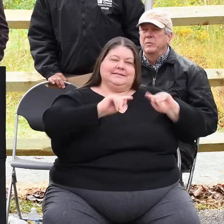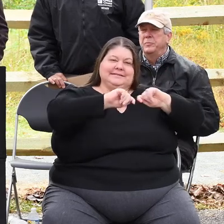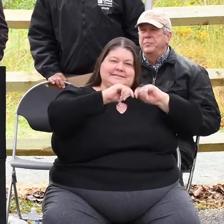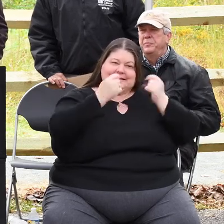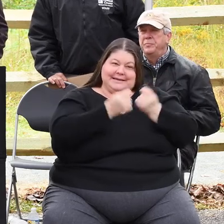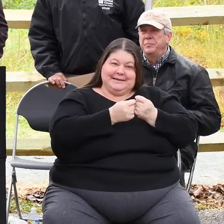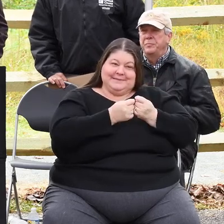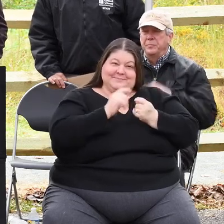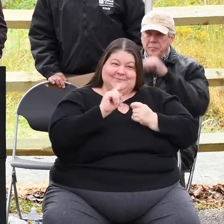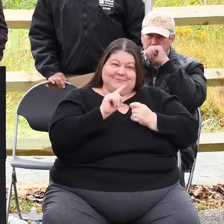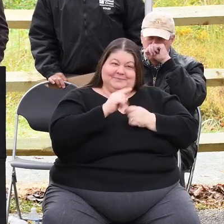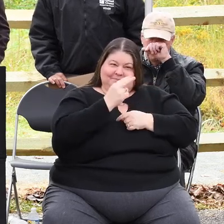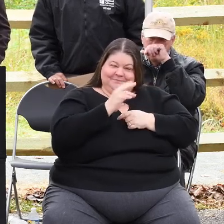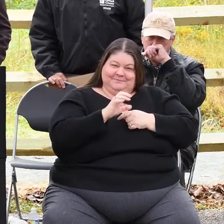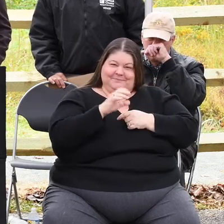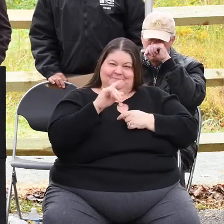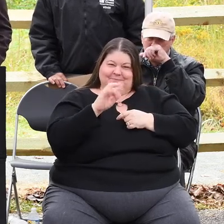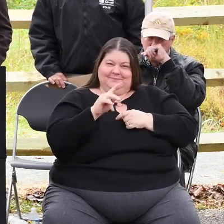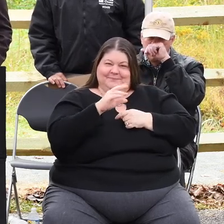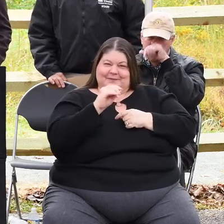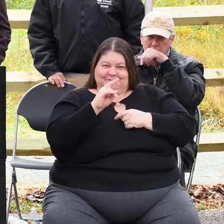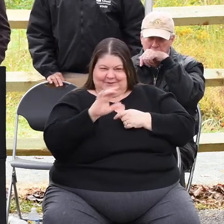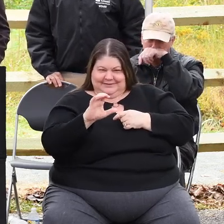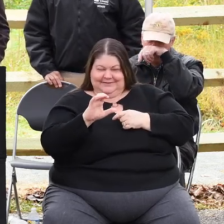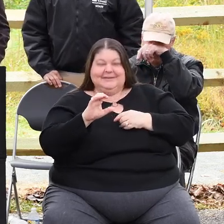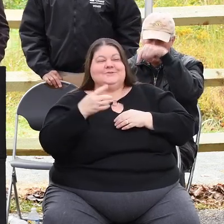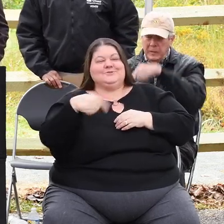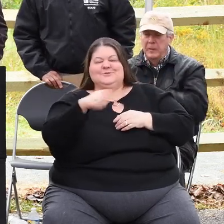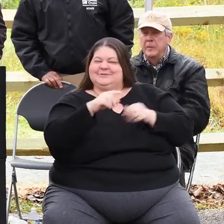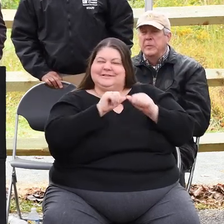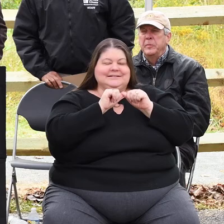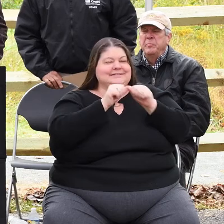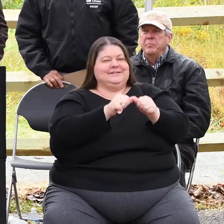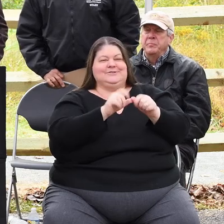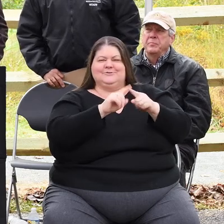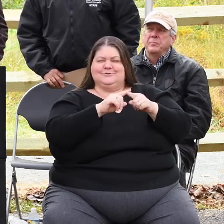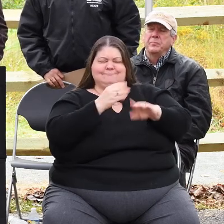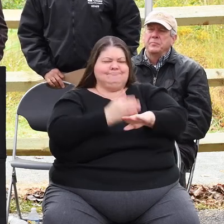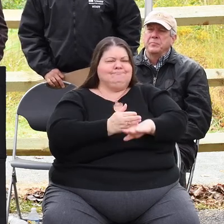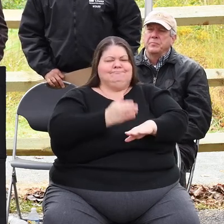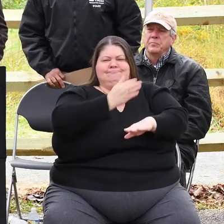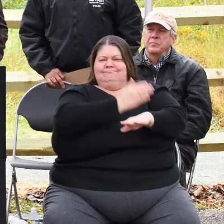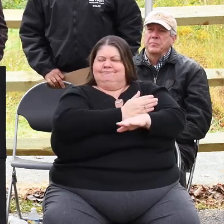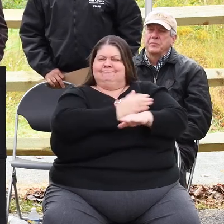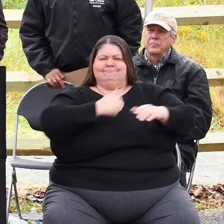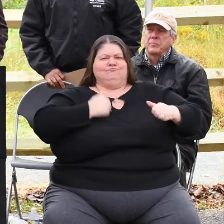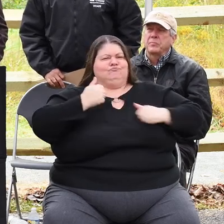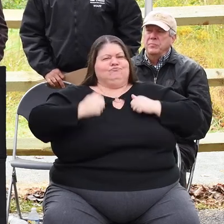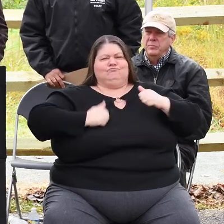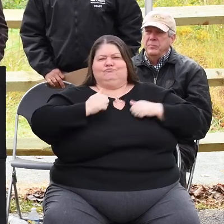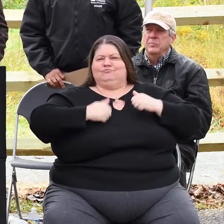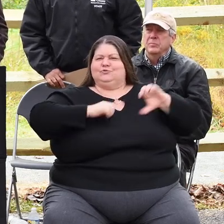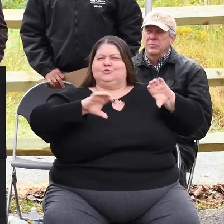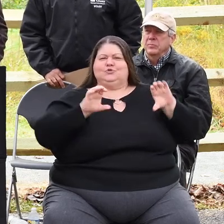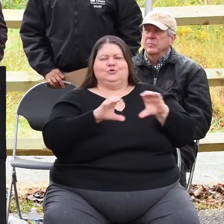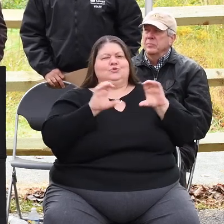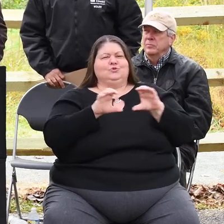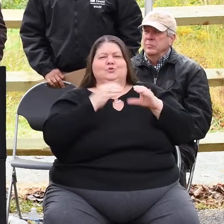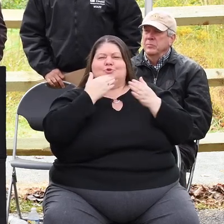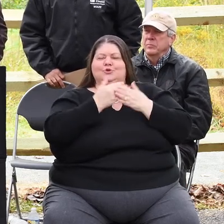at Recreation and Parks. You all continue to step up and do so much good work for our